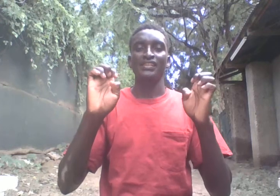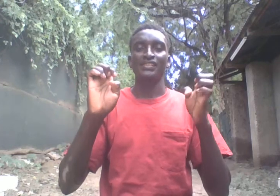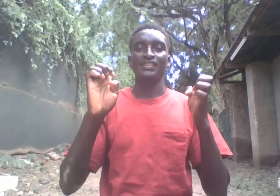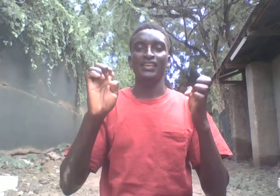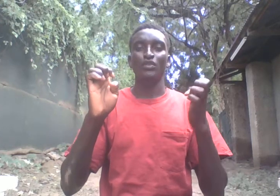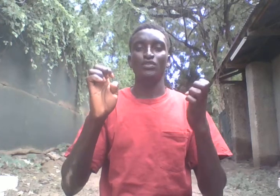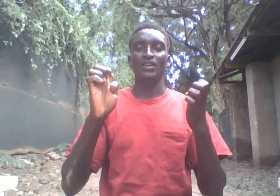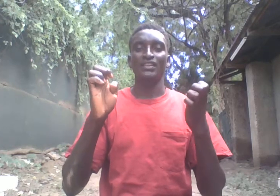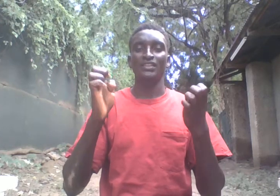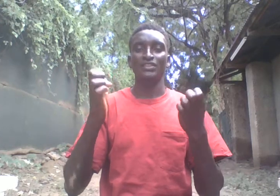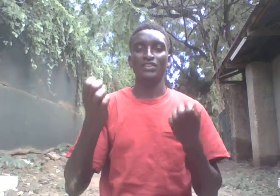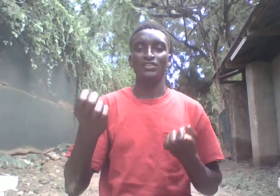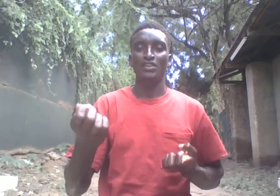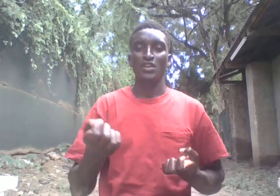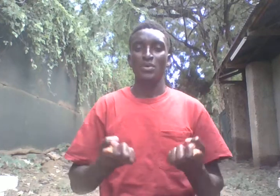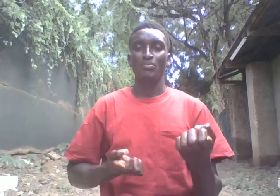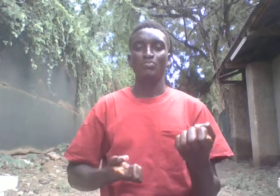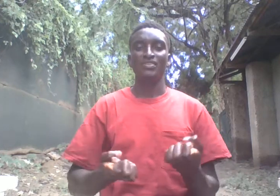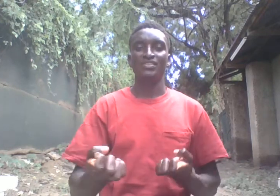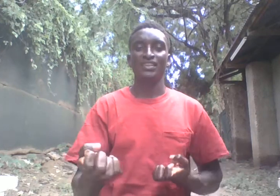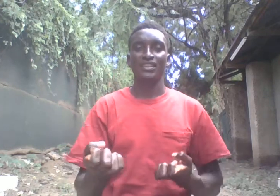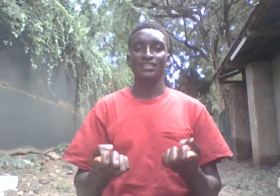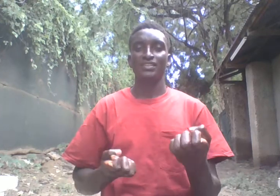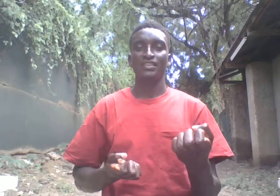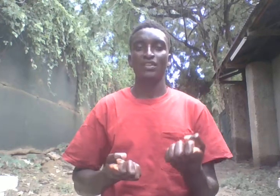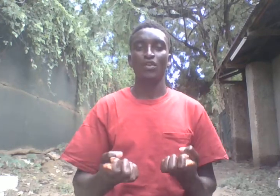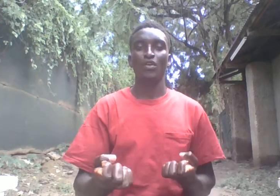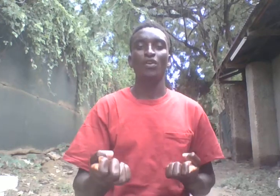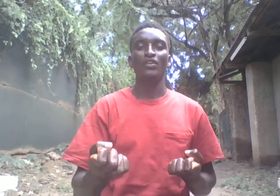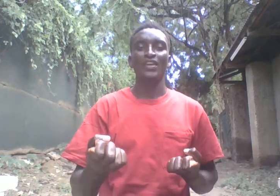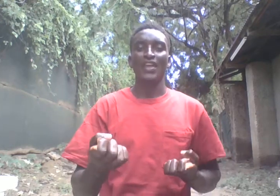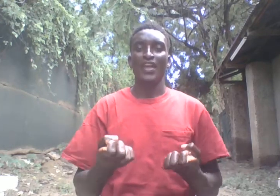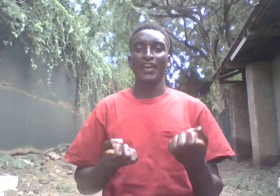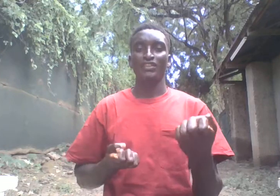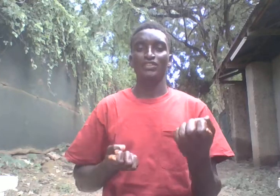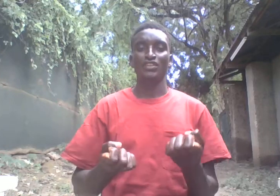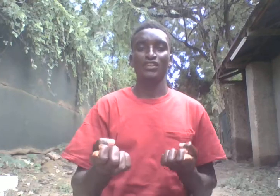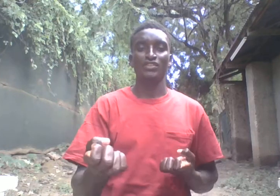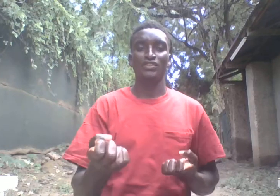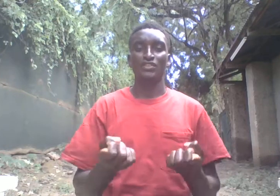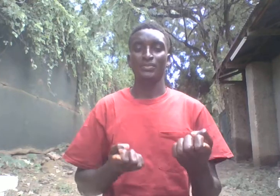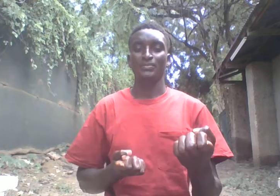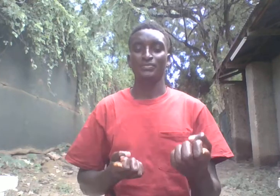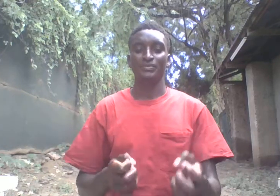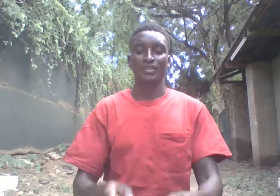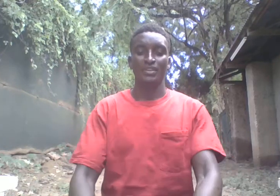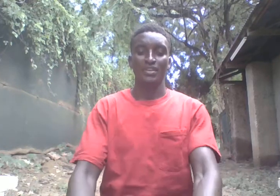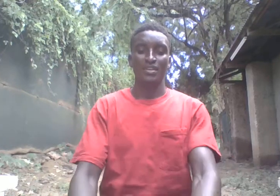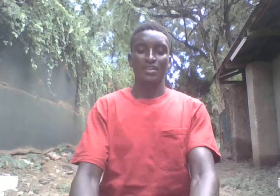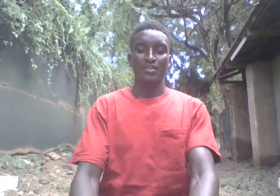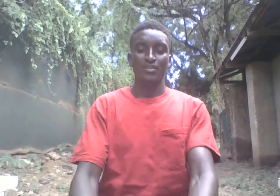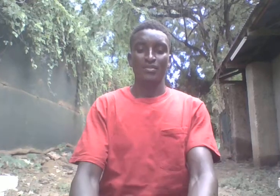They also can interchange. Business or exchange. We